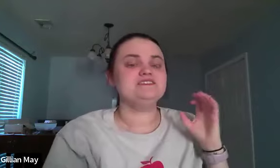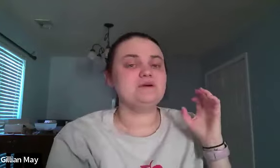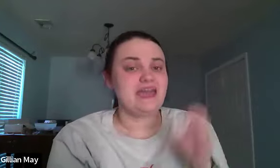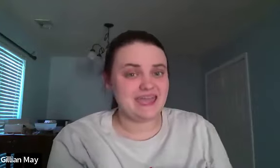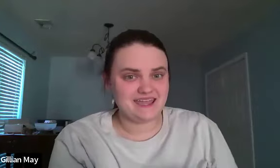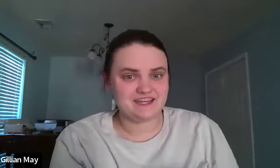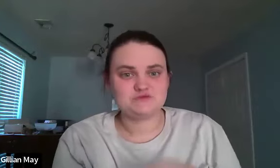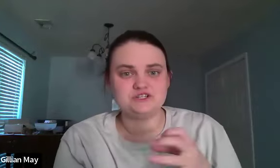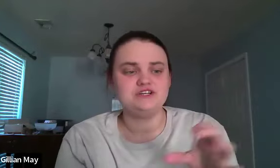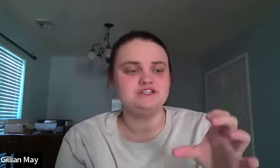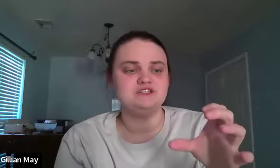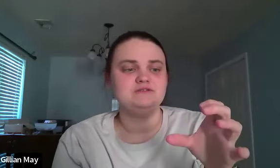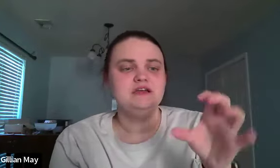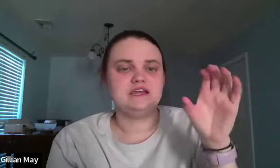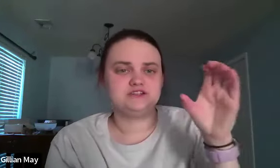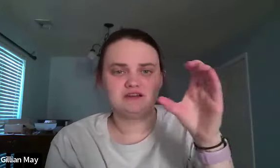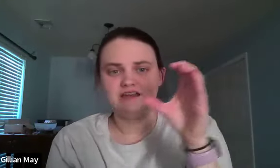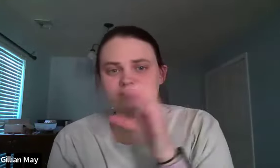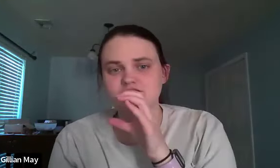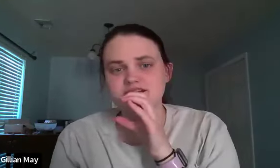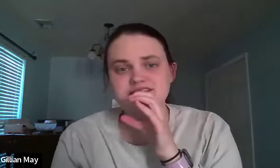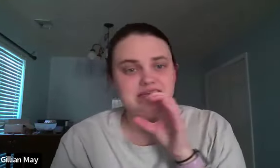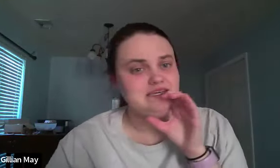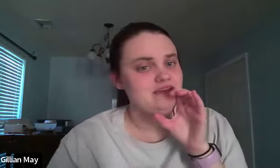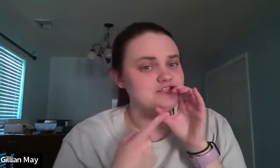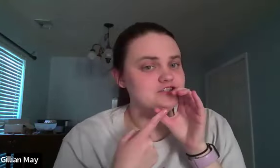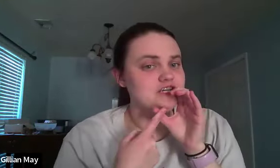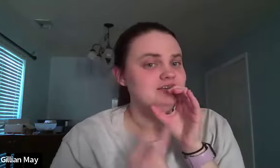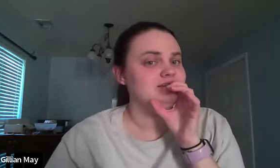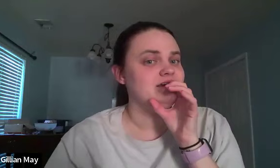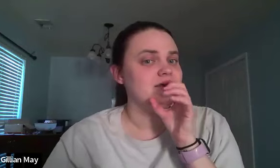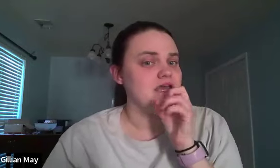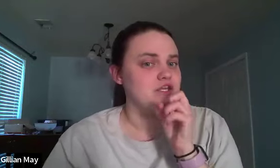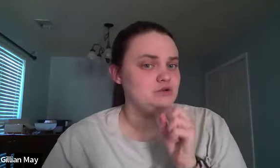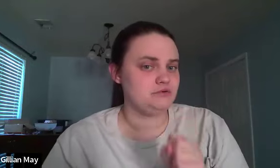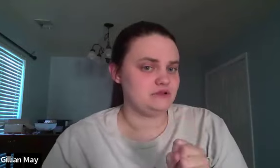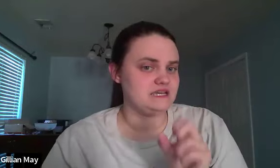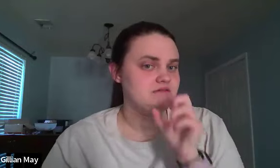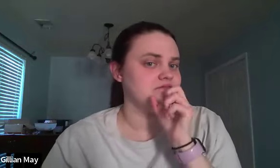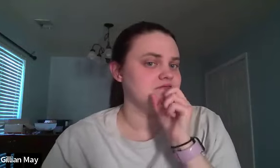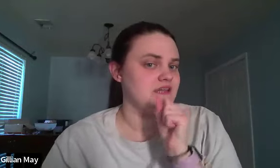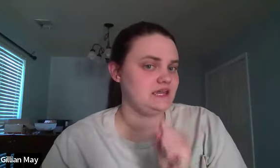So age, what you're going to do is you're going to kind of start at a C at your chin and you pull it down.